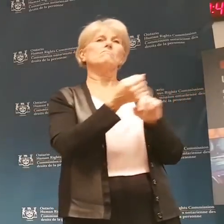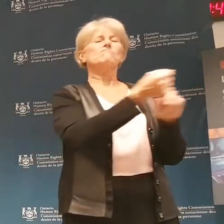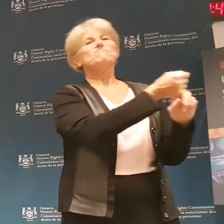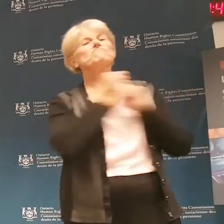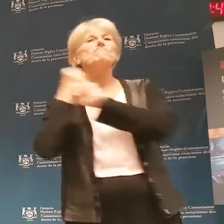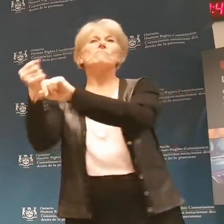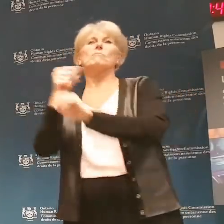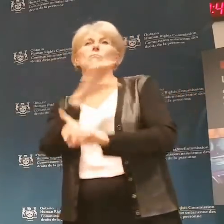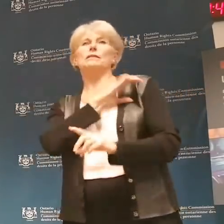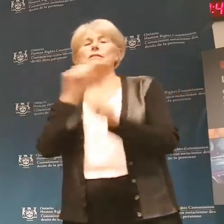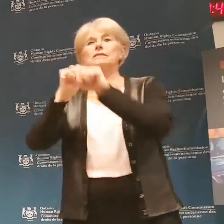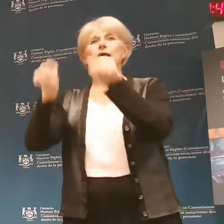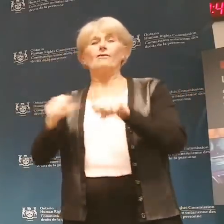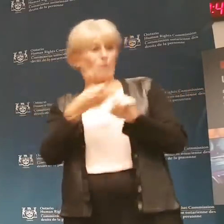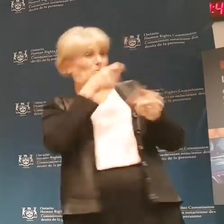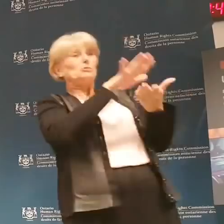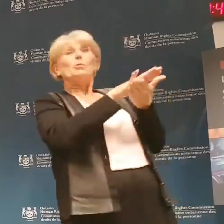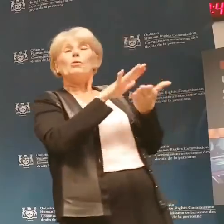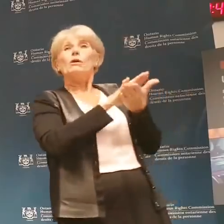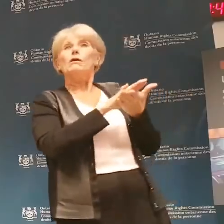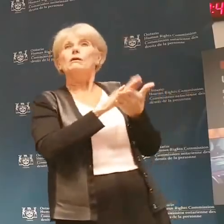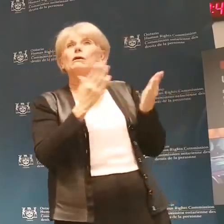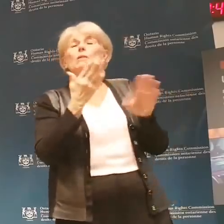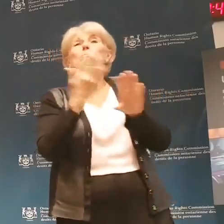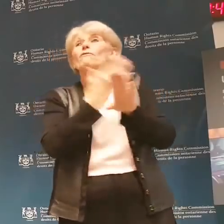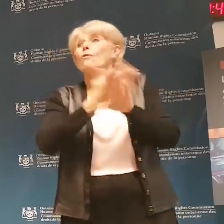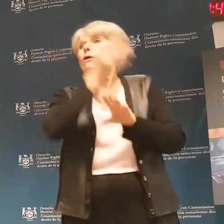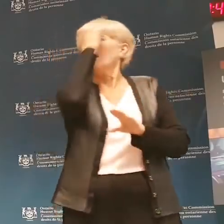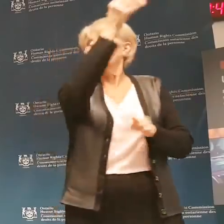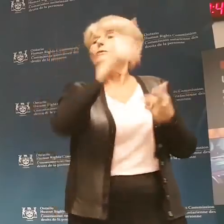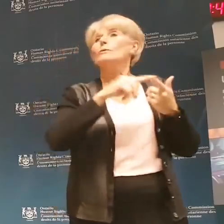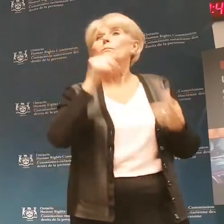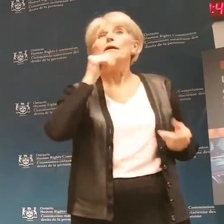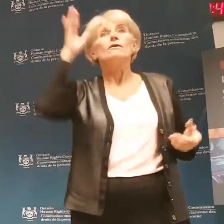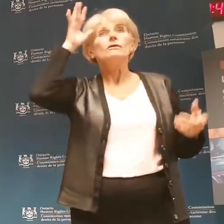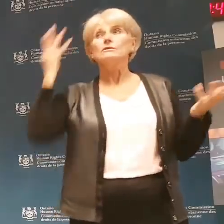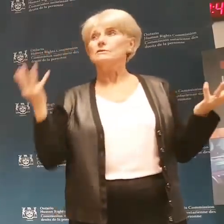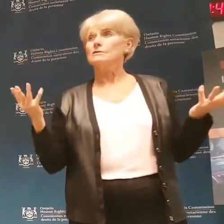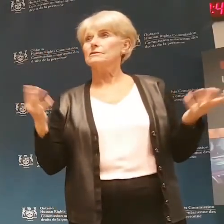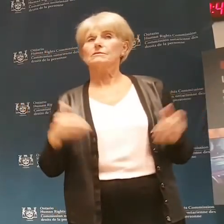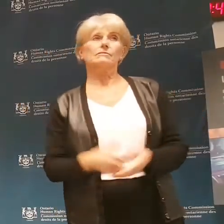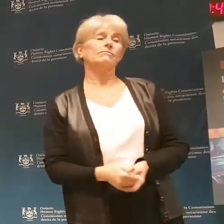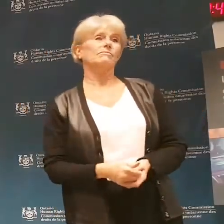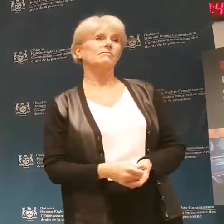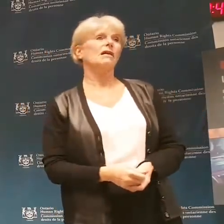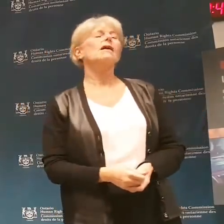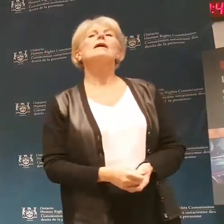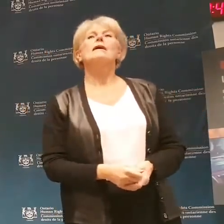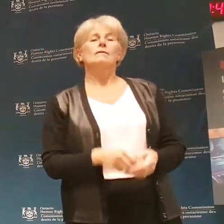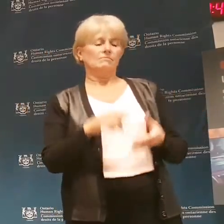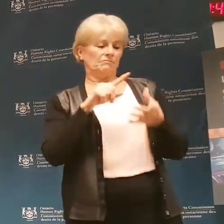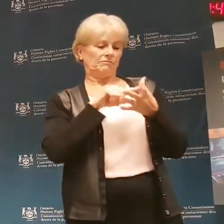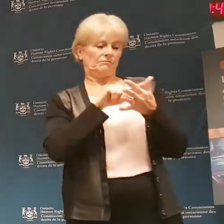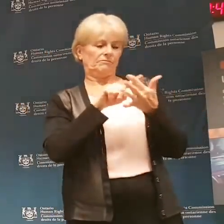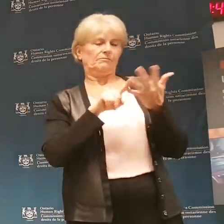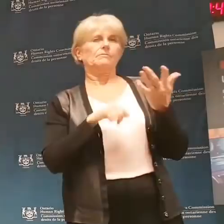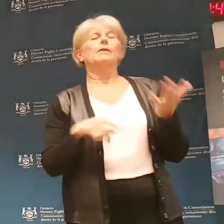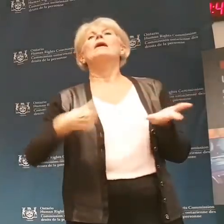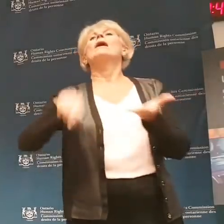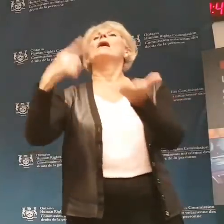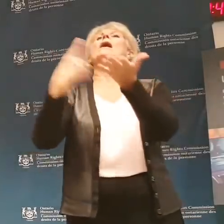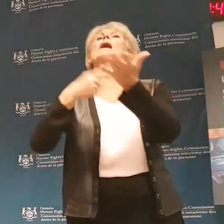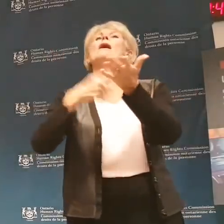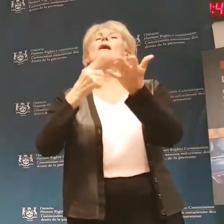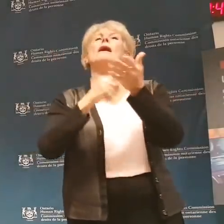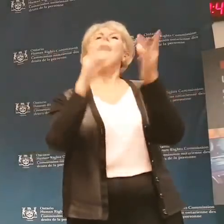to the police station from school before his parents are contacted? Everyone likes to talk about